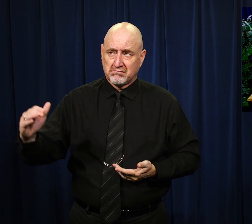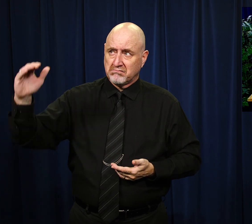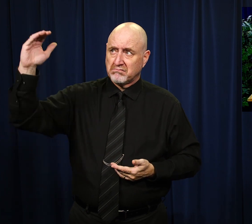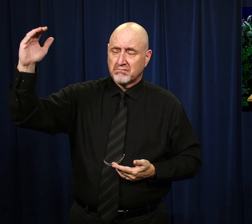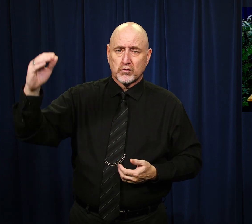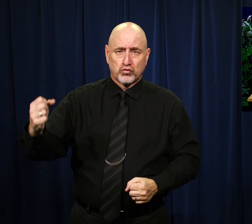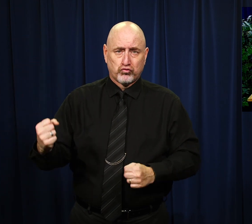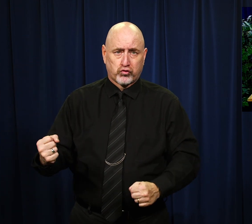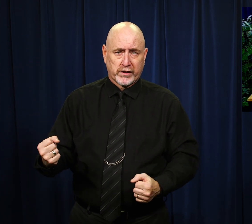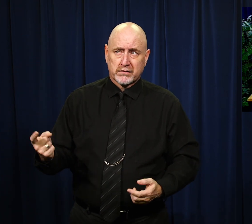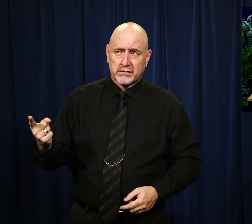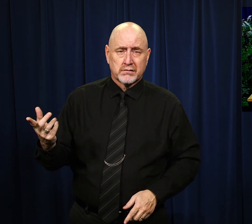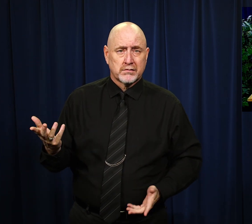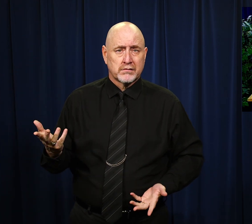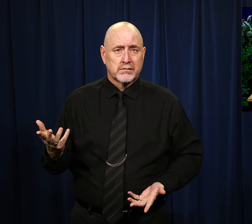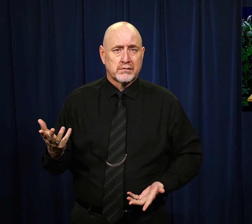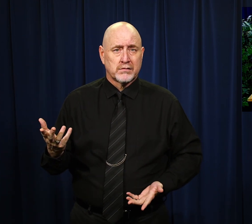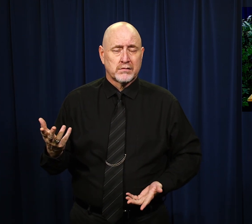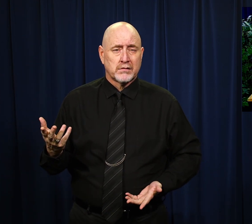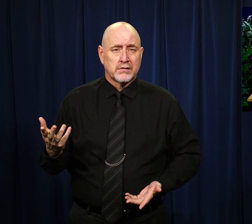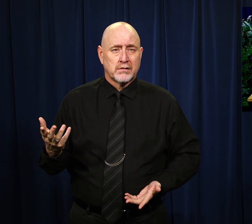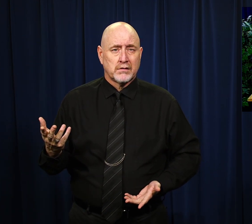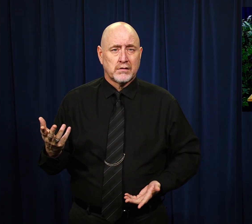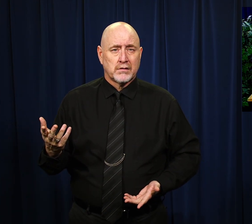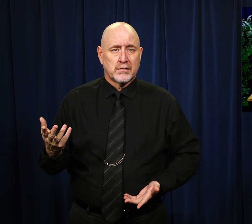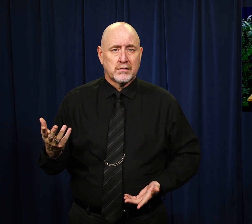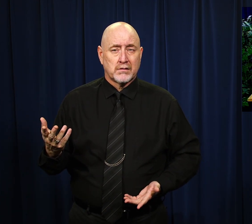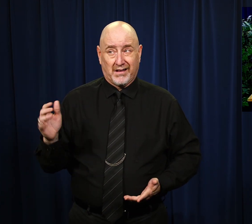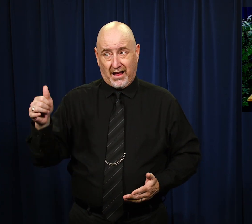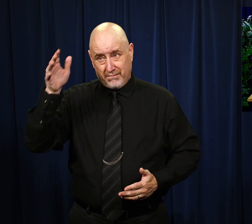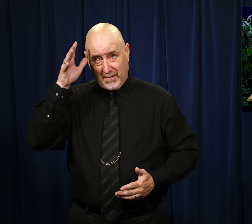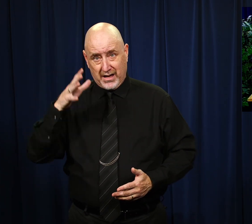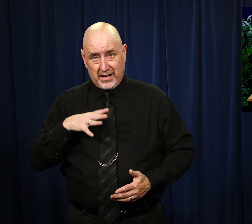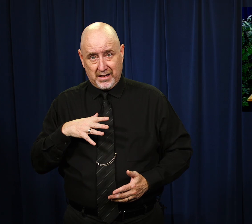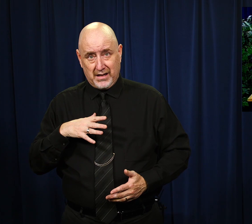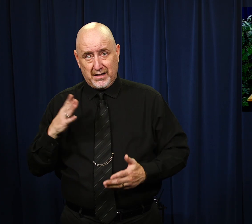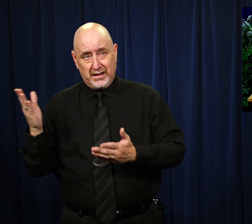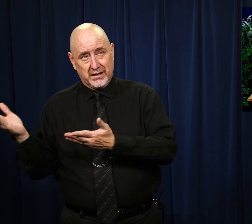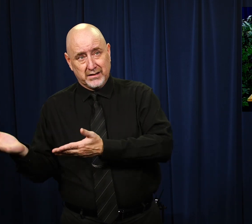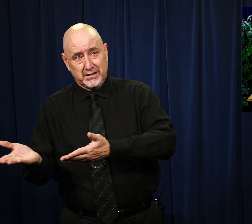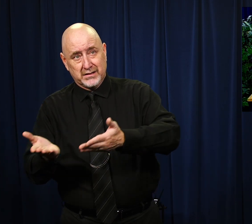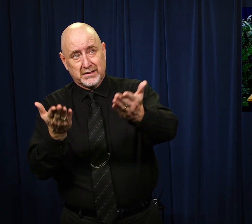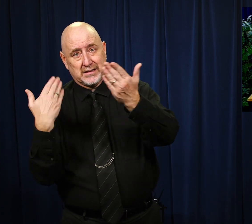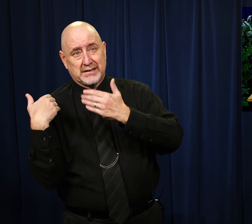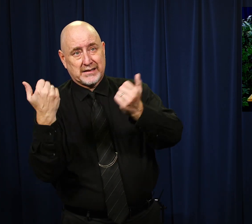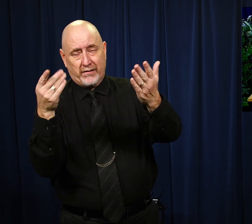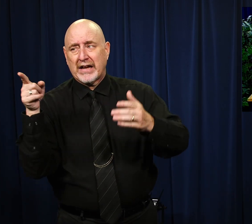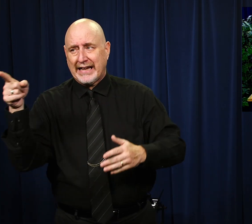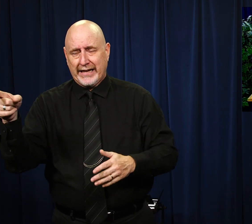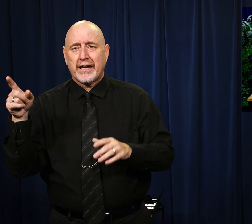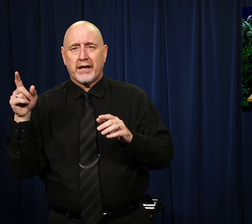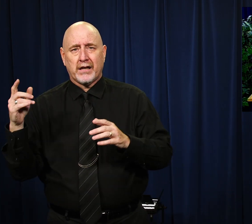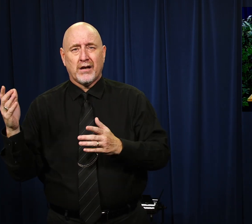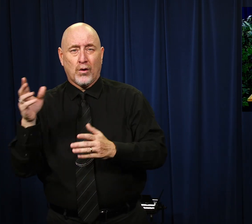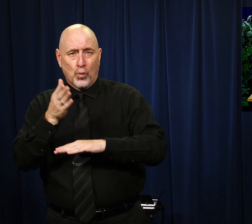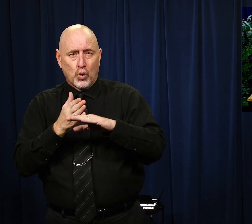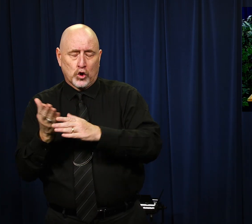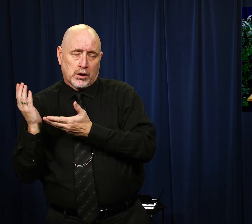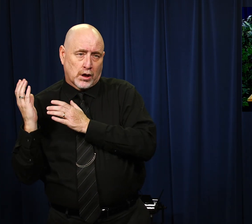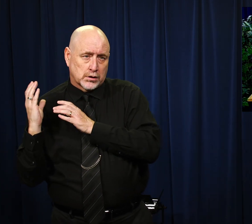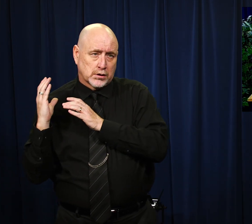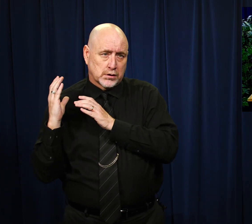with strength in his body. This young man is being taken up for the sacrifice. He is able to carry the